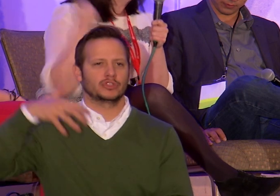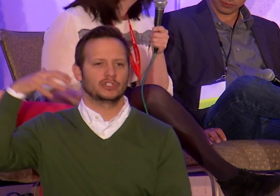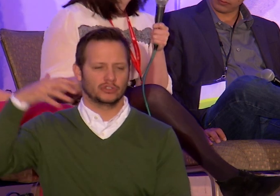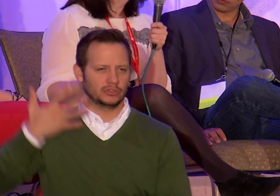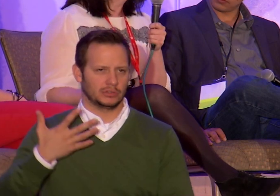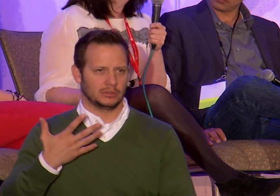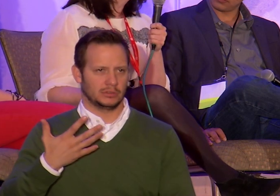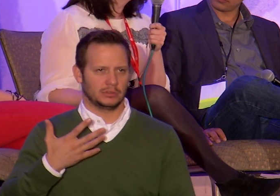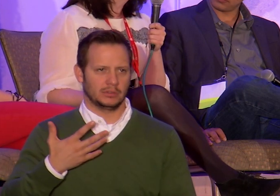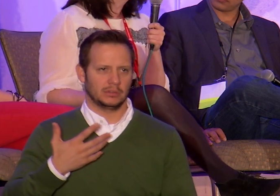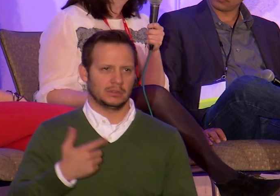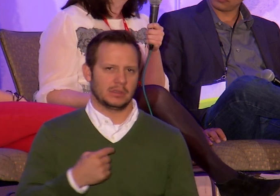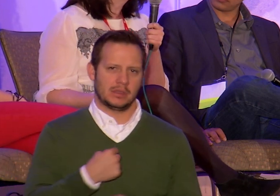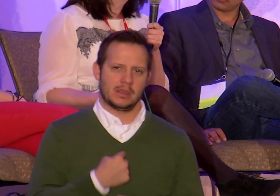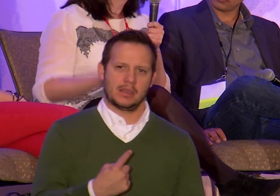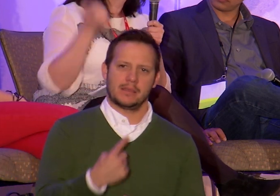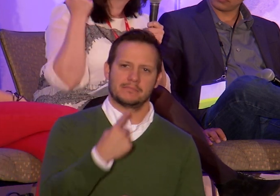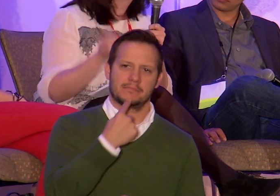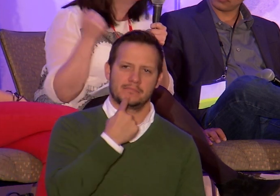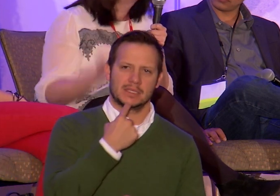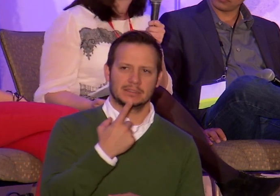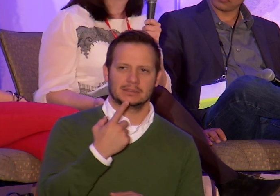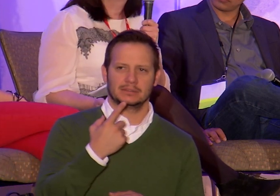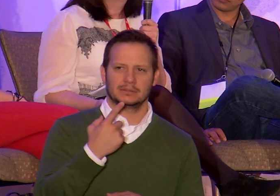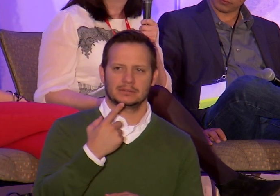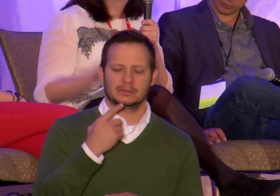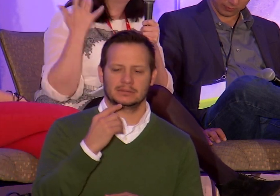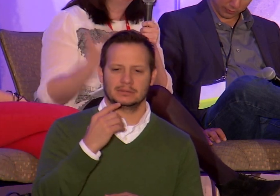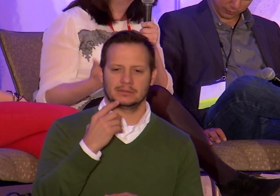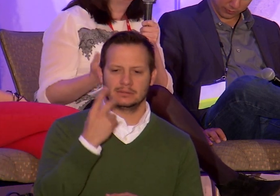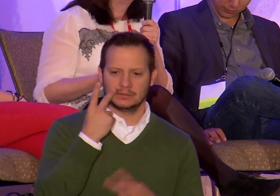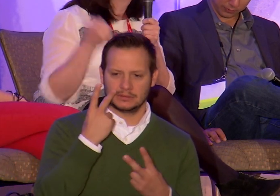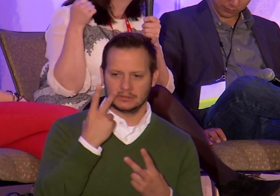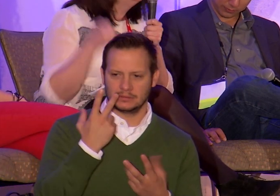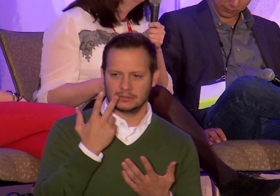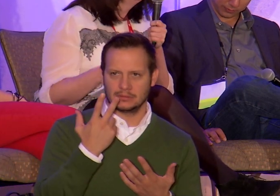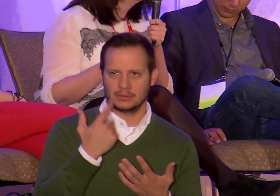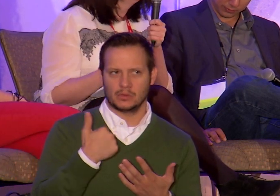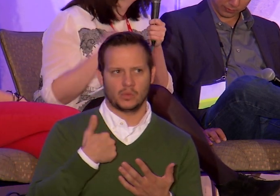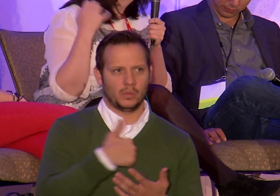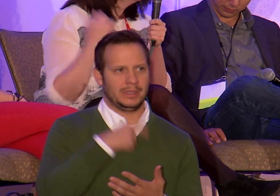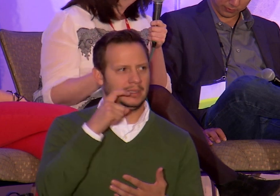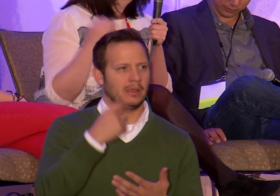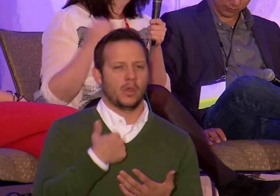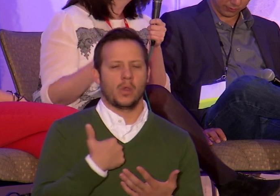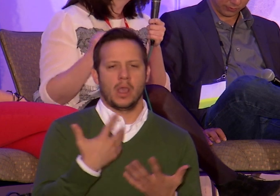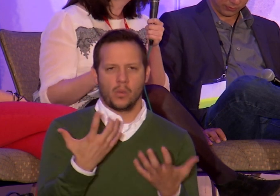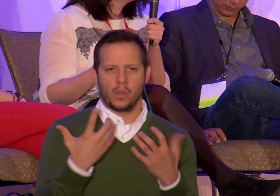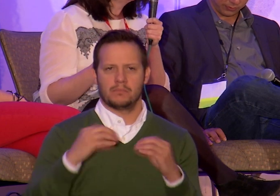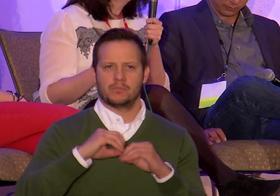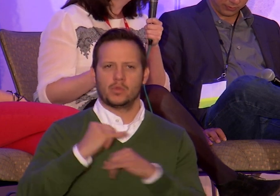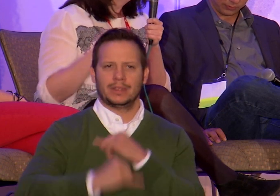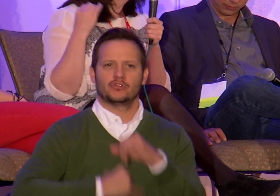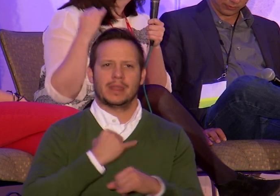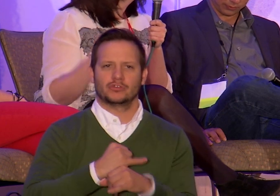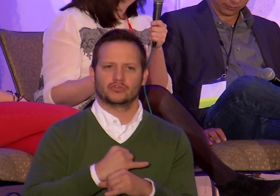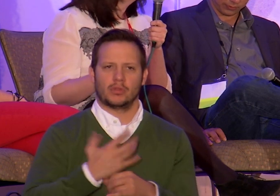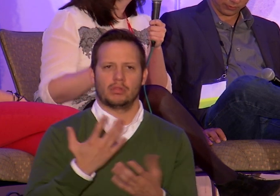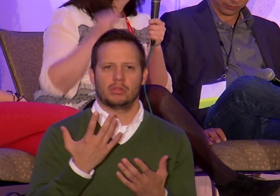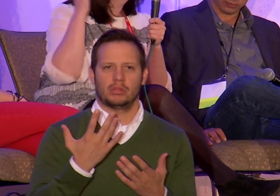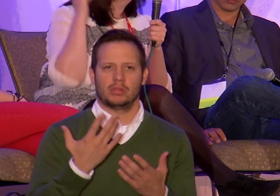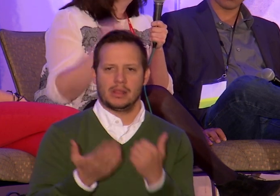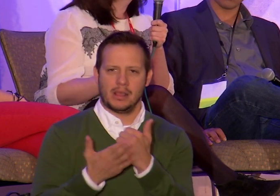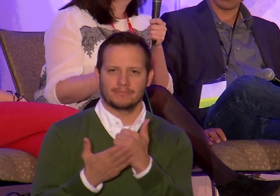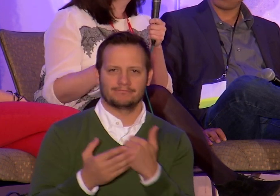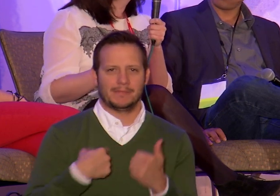I miss that international human solidarity. I miss it. Where is it? And we need it more. The left has turned its back. And in a